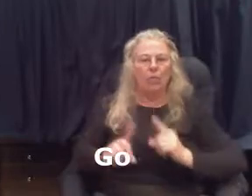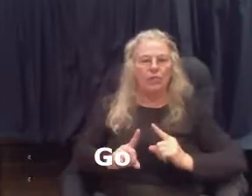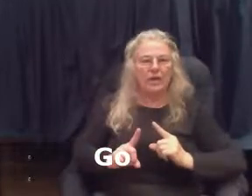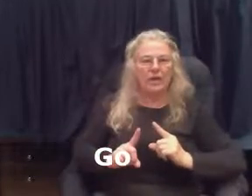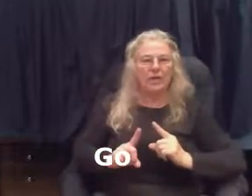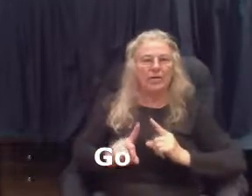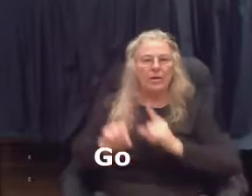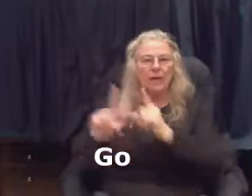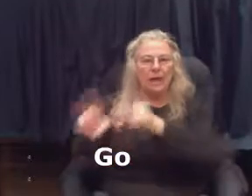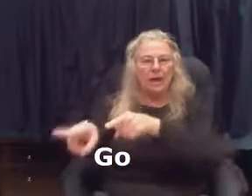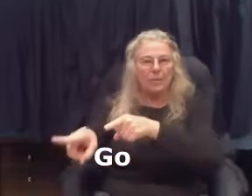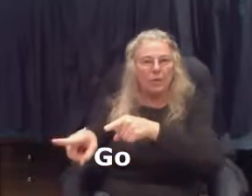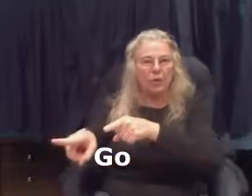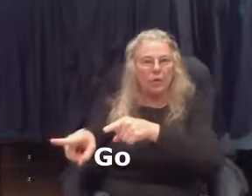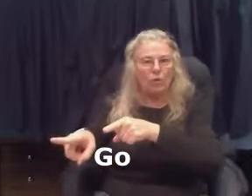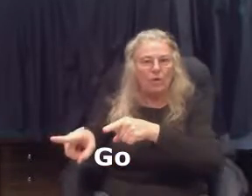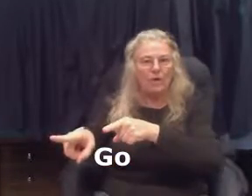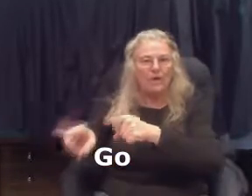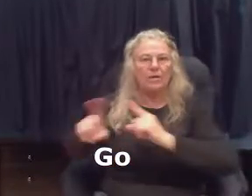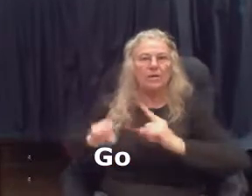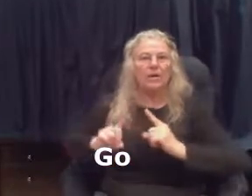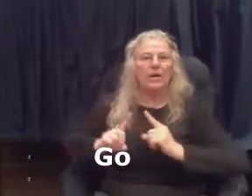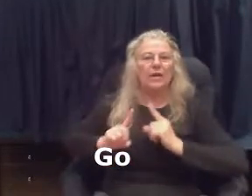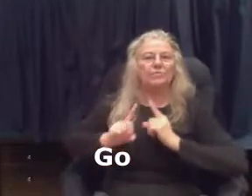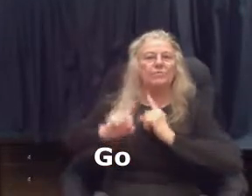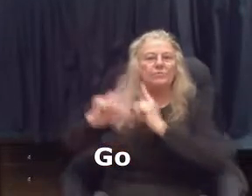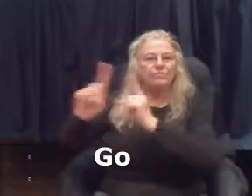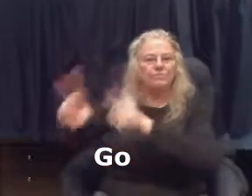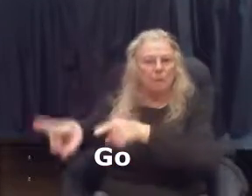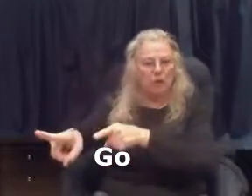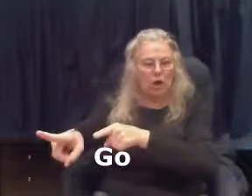over here, and I'm going over there. Go.